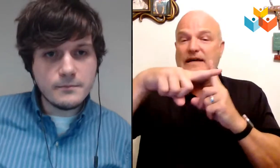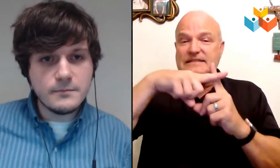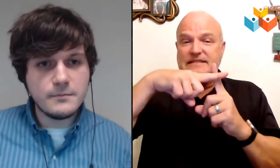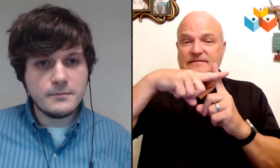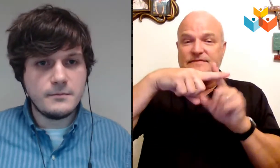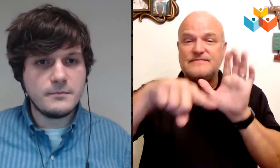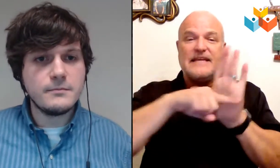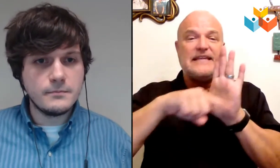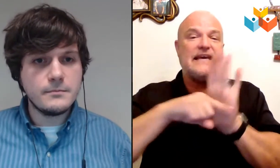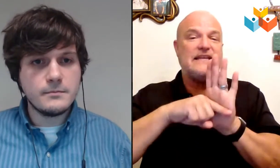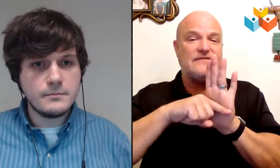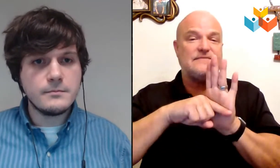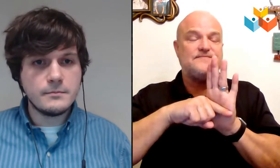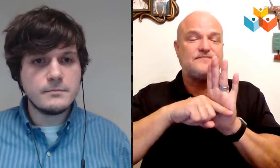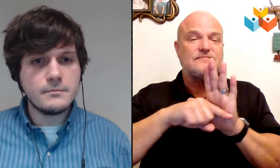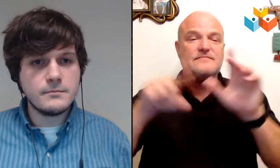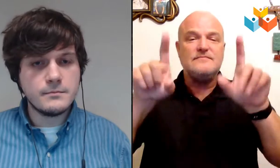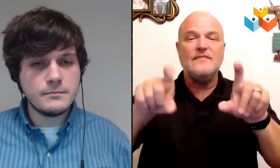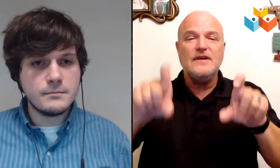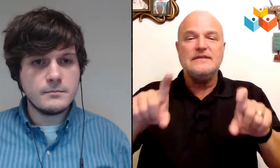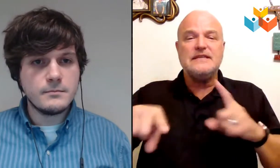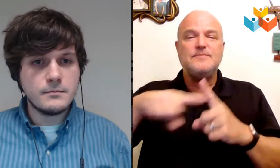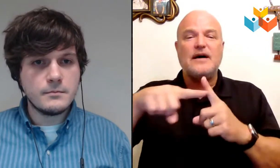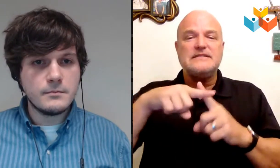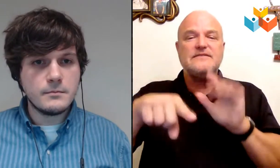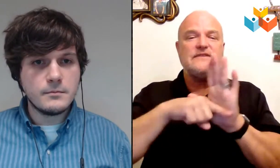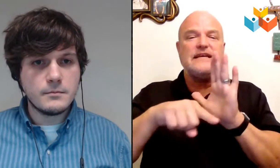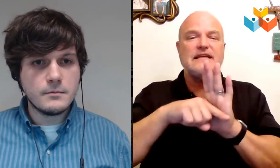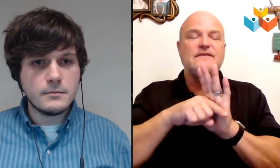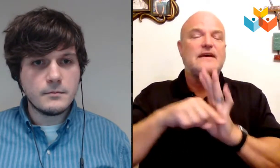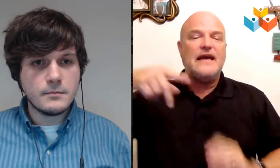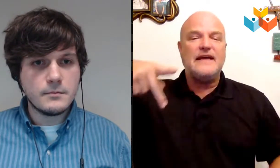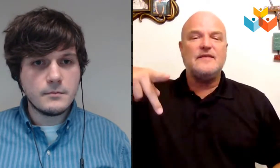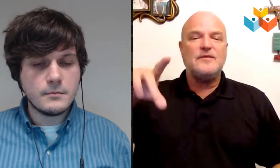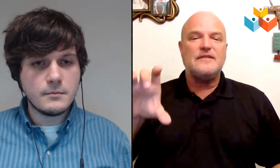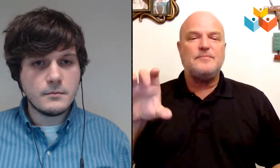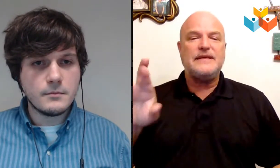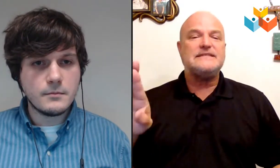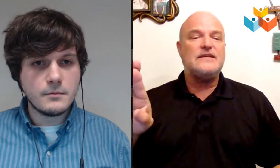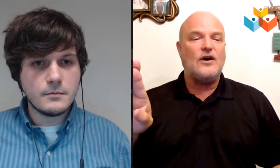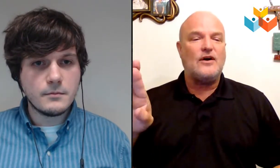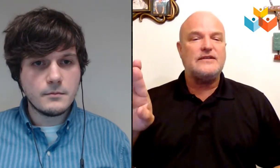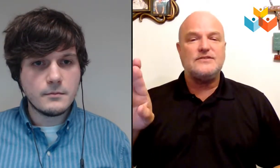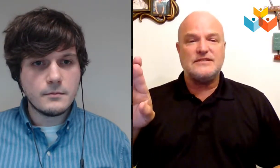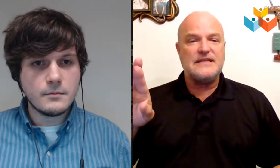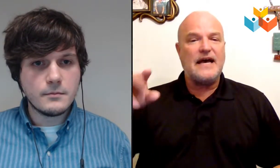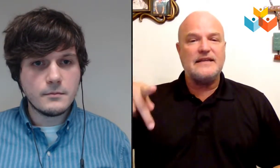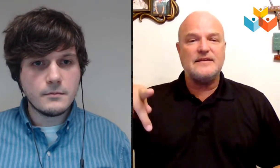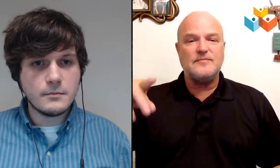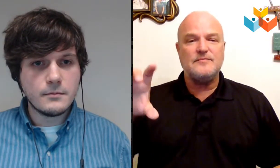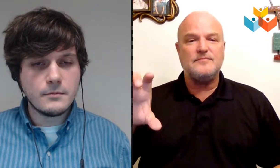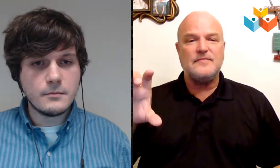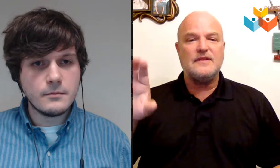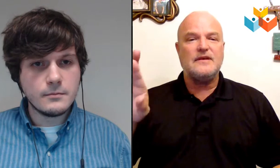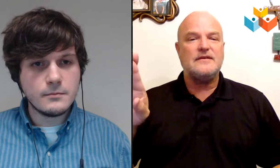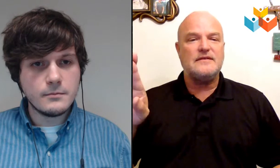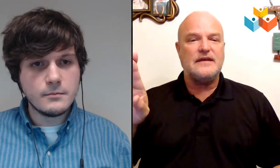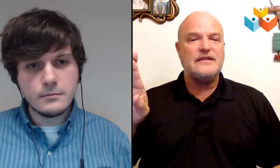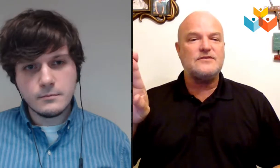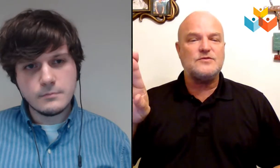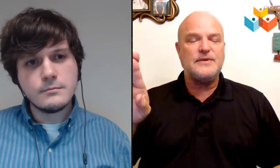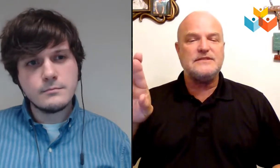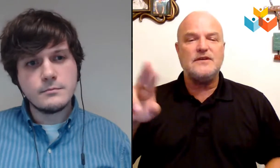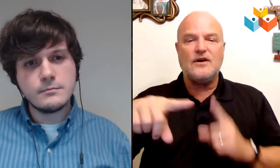Test positive and negative. Test positive and negative. And the PCR is just signed,